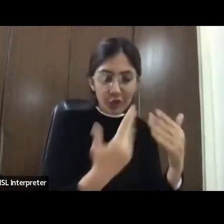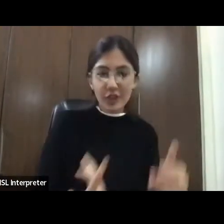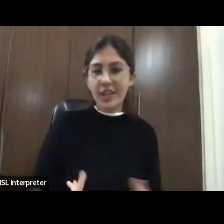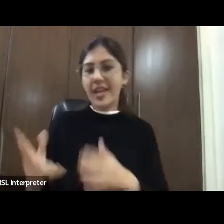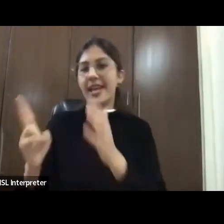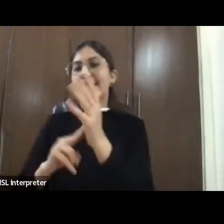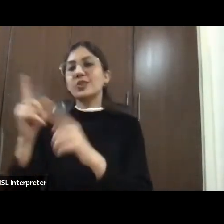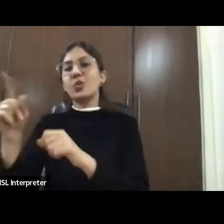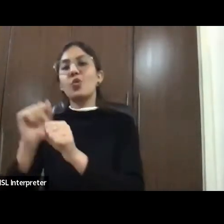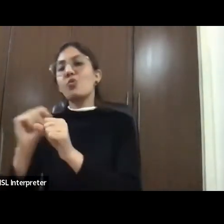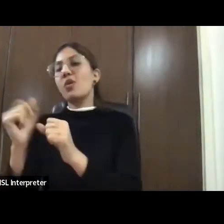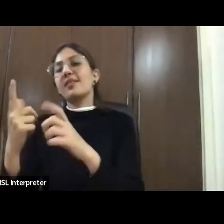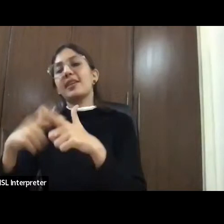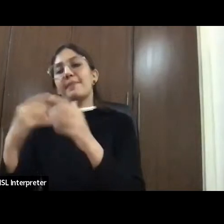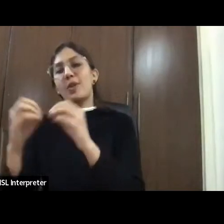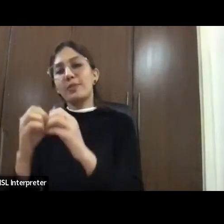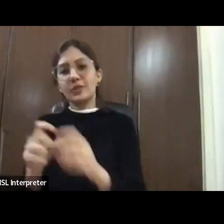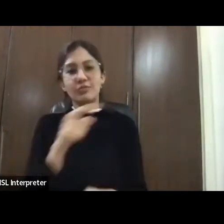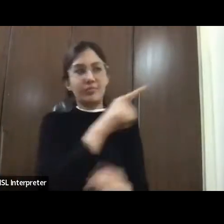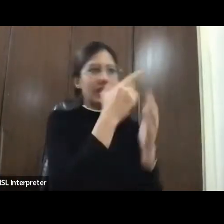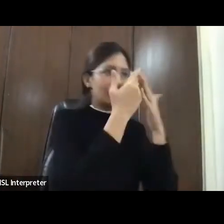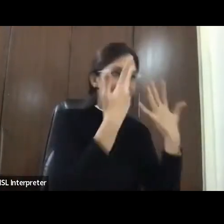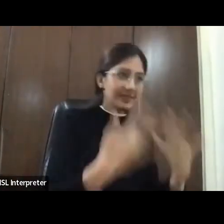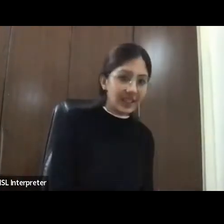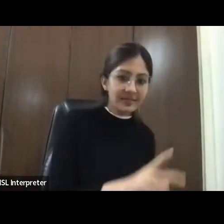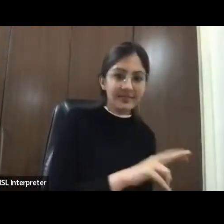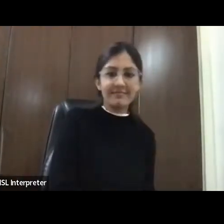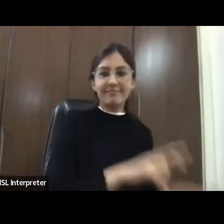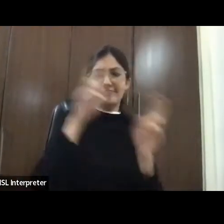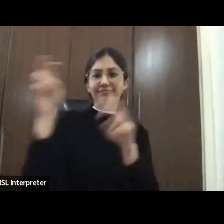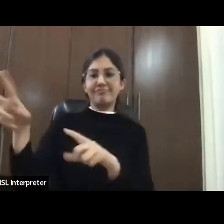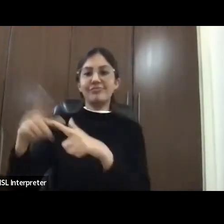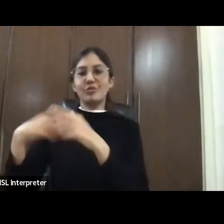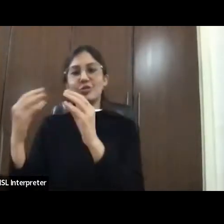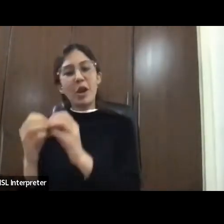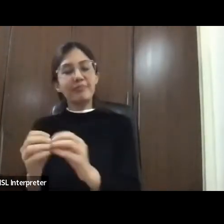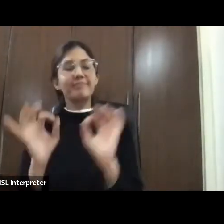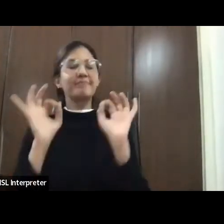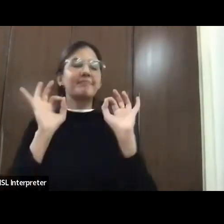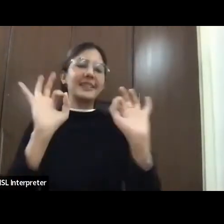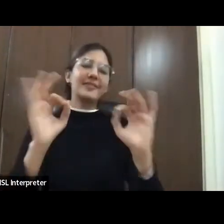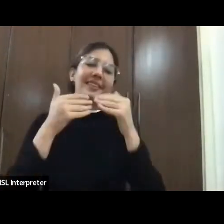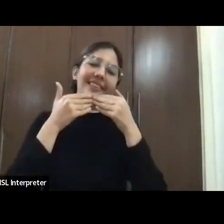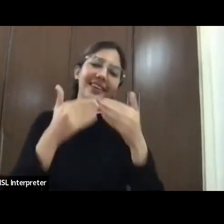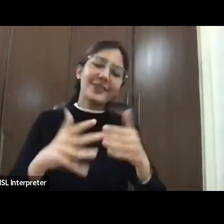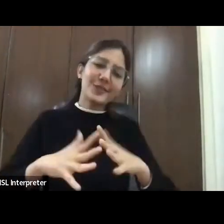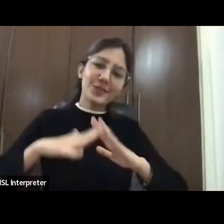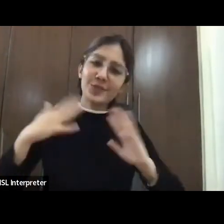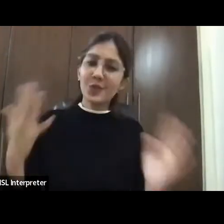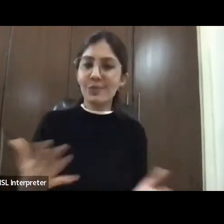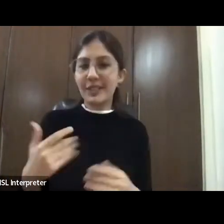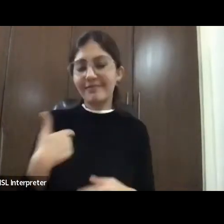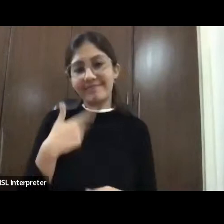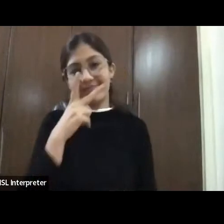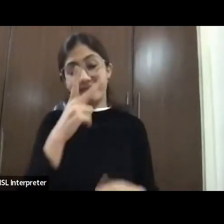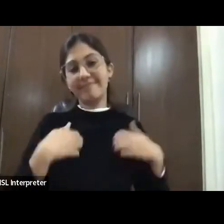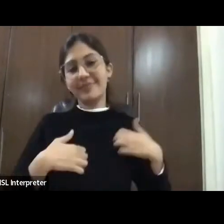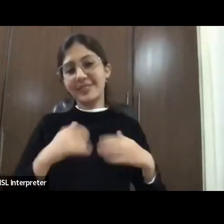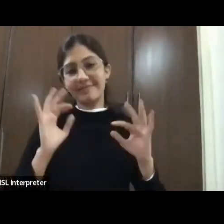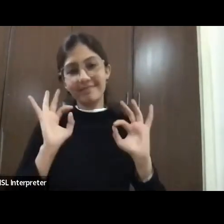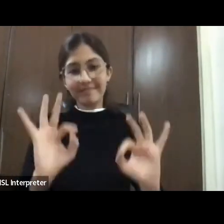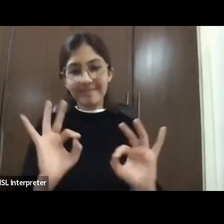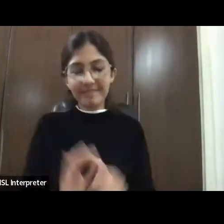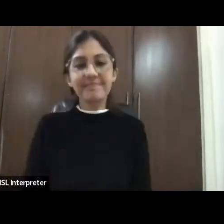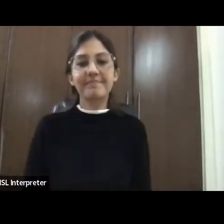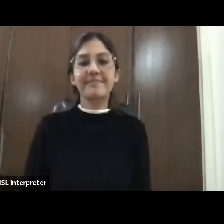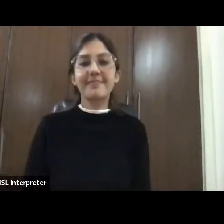in employment. So you take up from where they leave off. Thank you very much. That was really interesting.